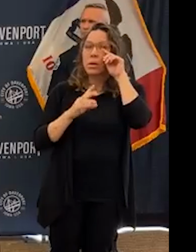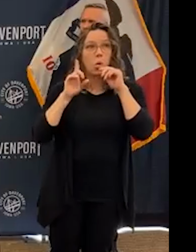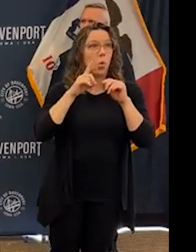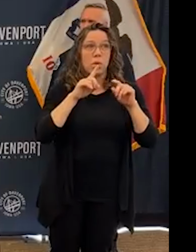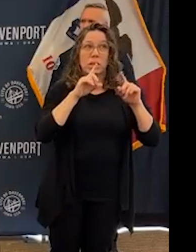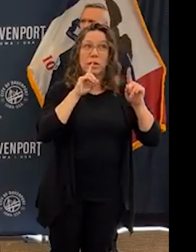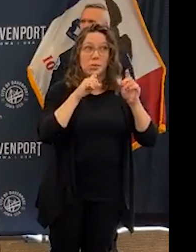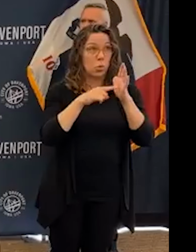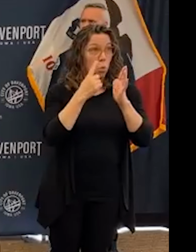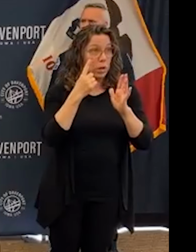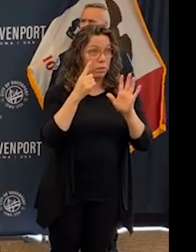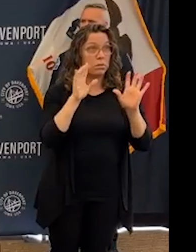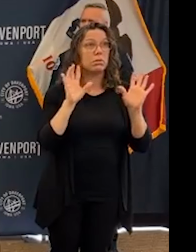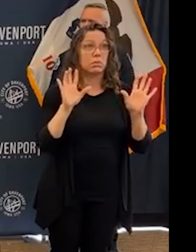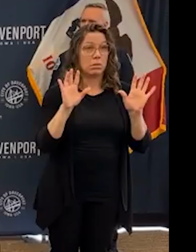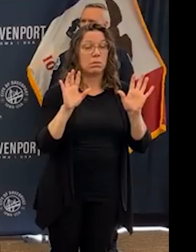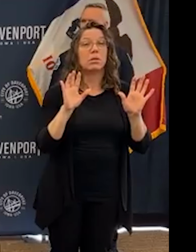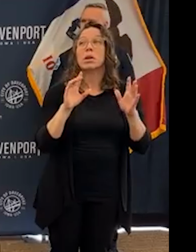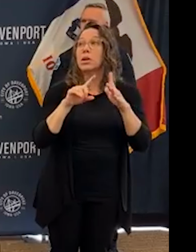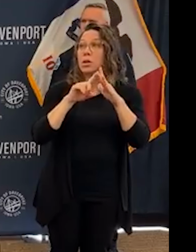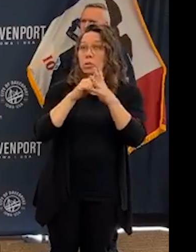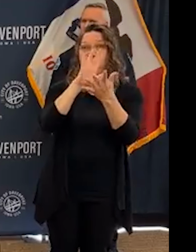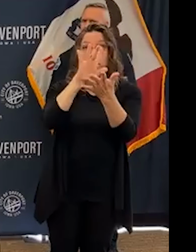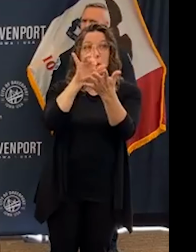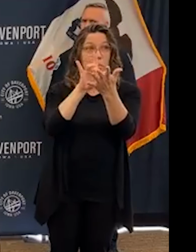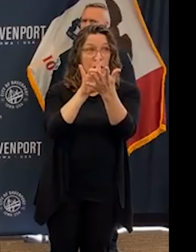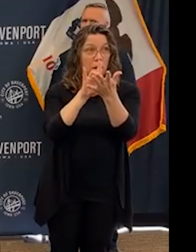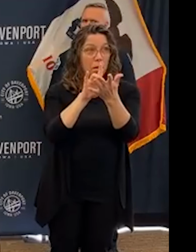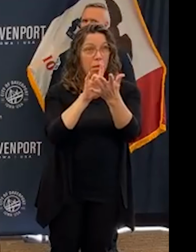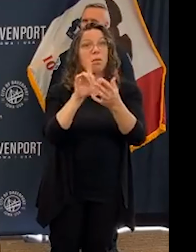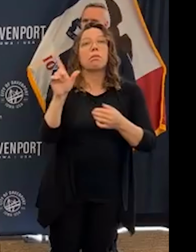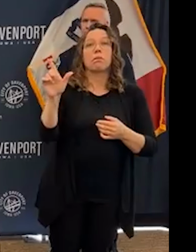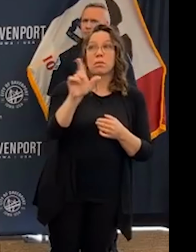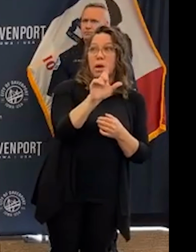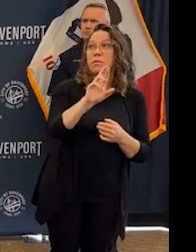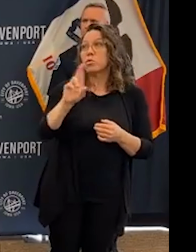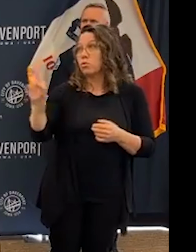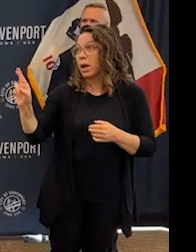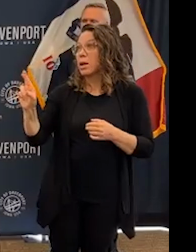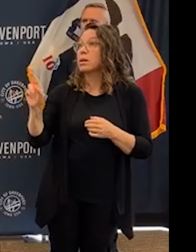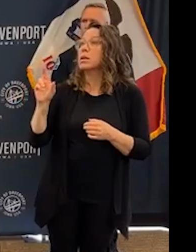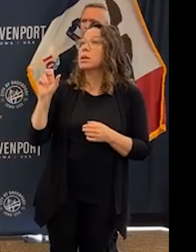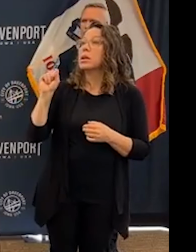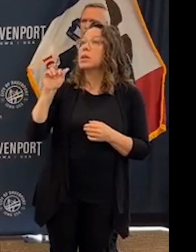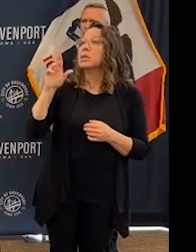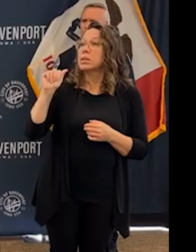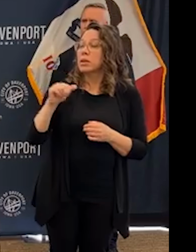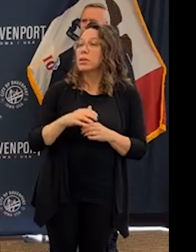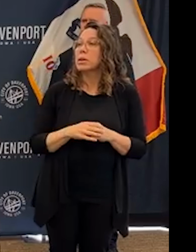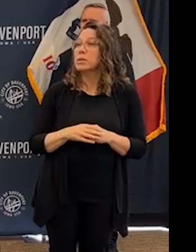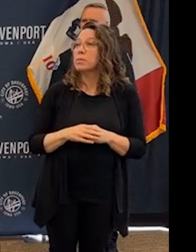So I'm going to start middle and go left to right. Okay, Sarah.